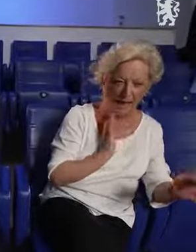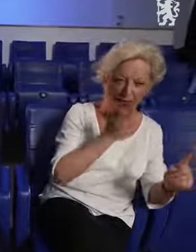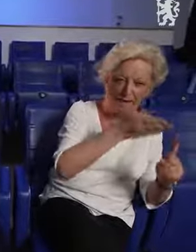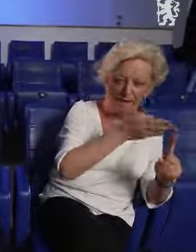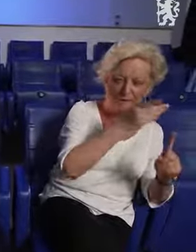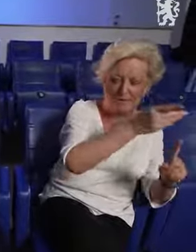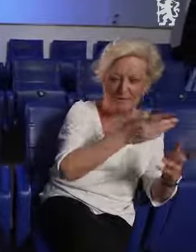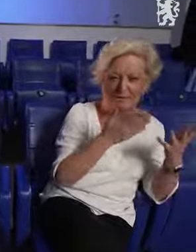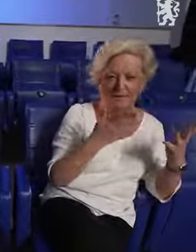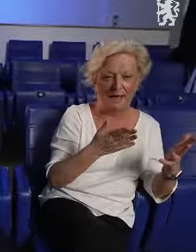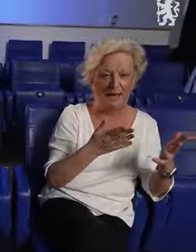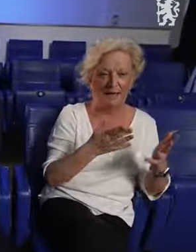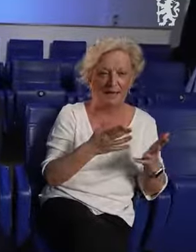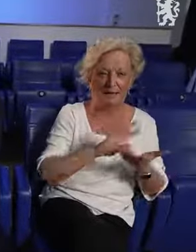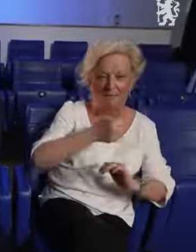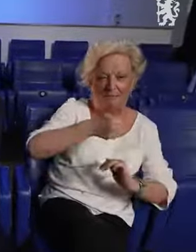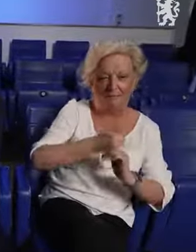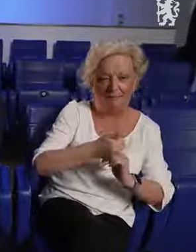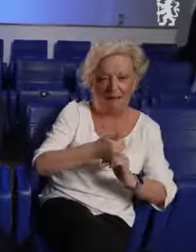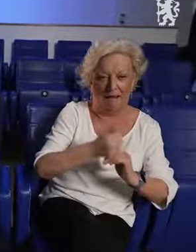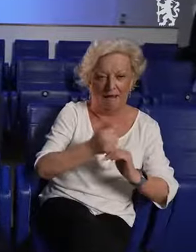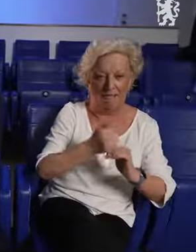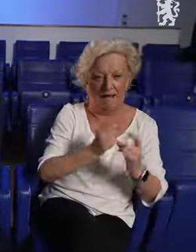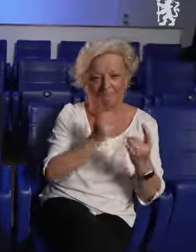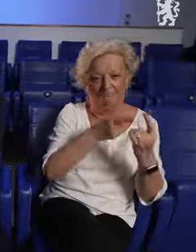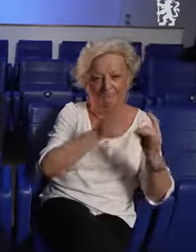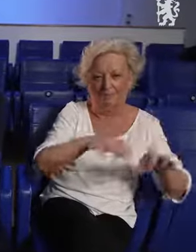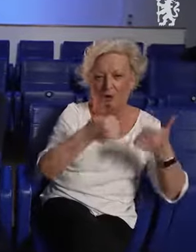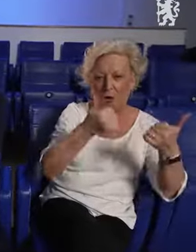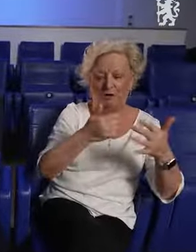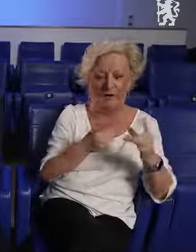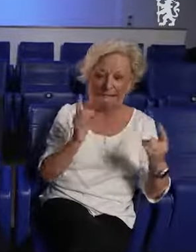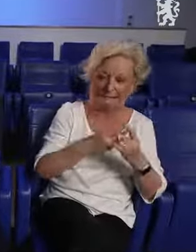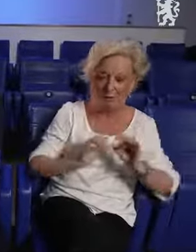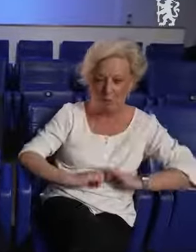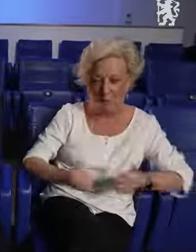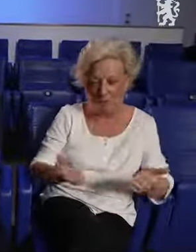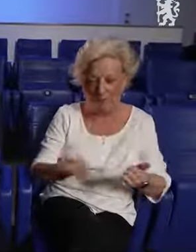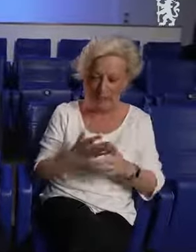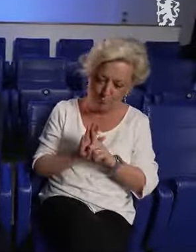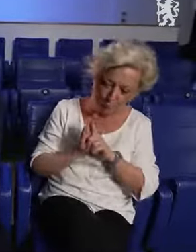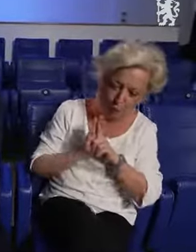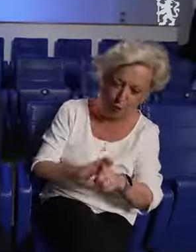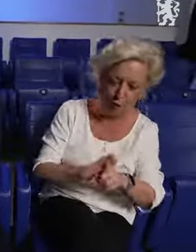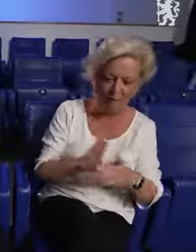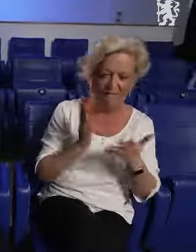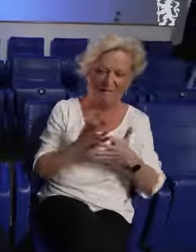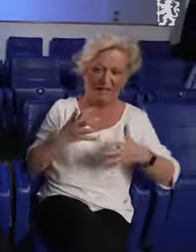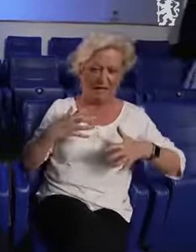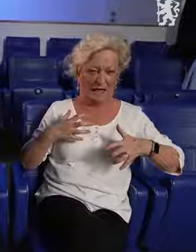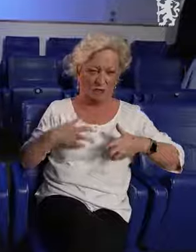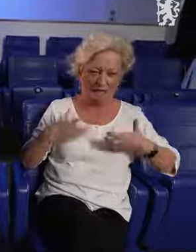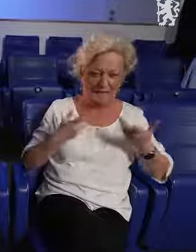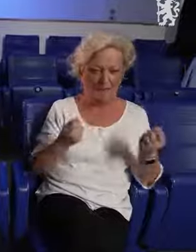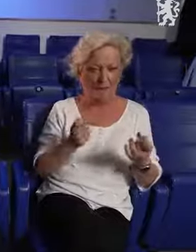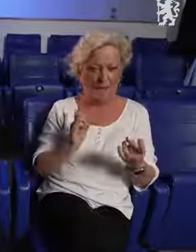strengths, set pieces are very strong, but they attack well, high and low, pressure you with aggression, and as I say, attack